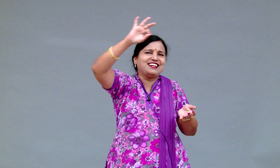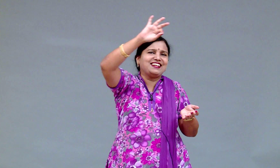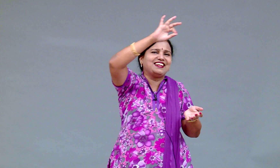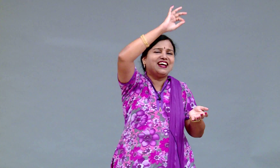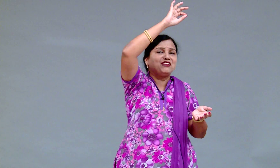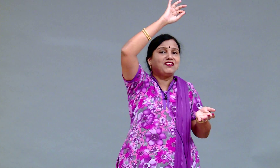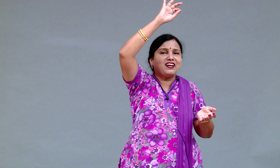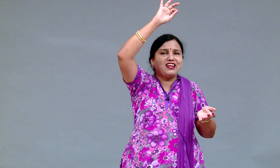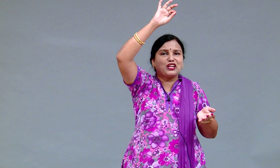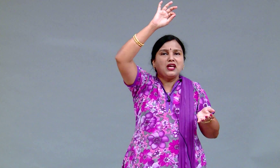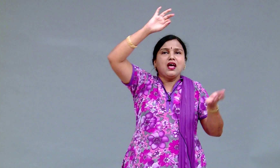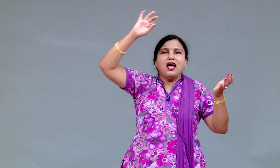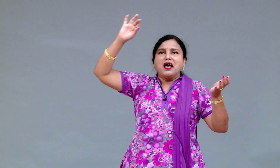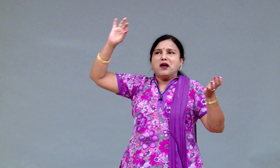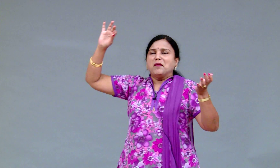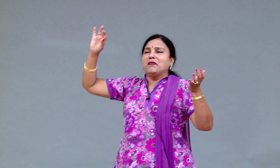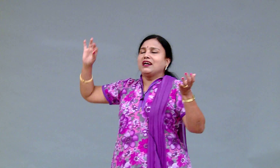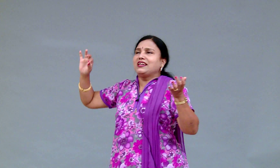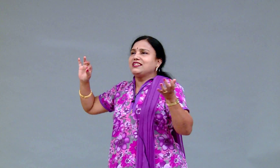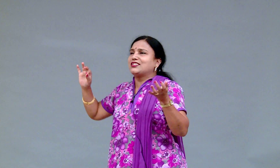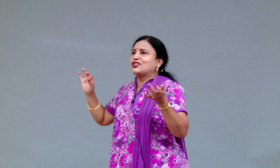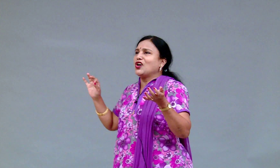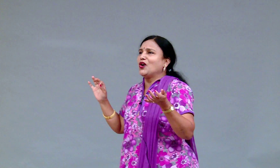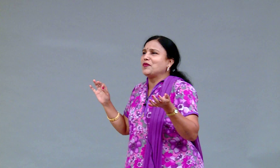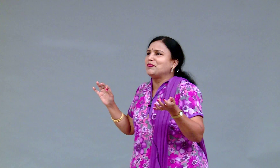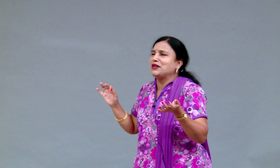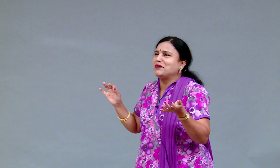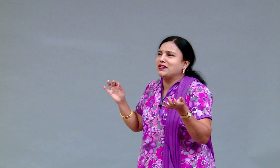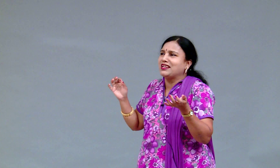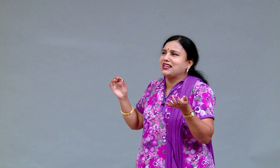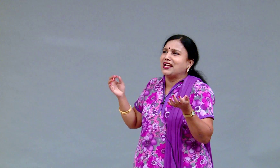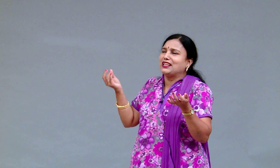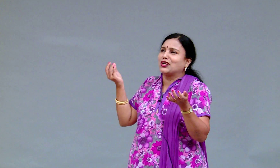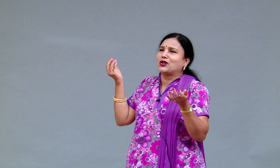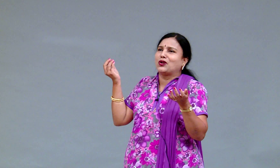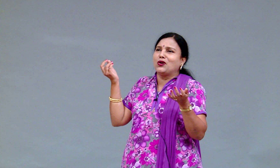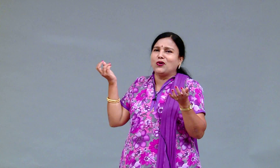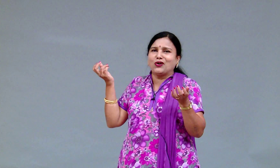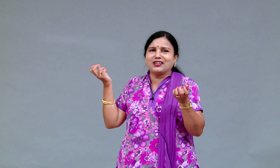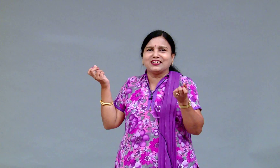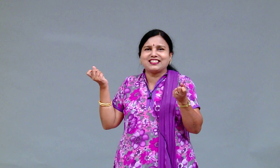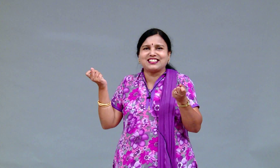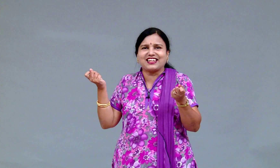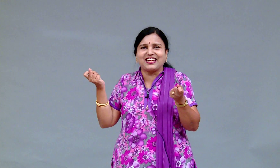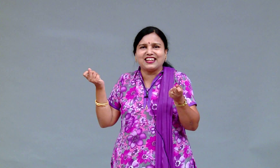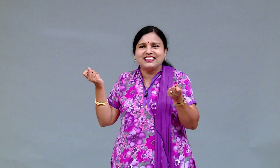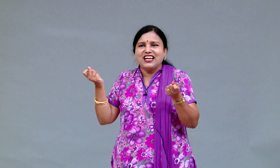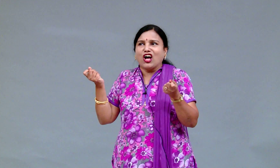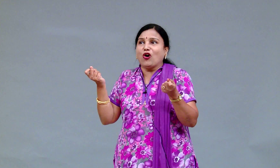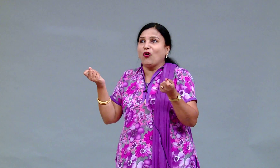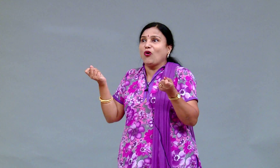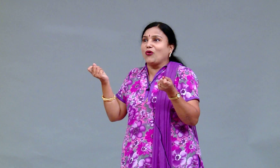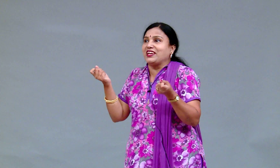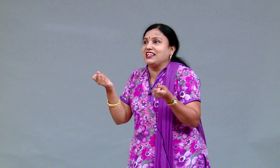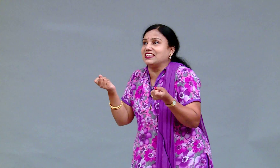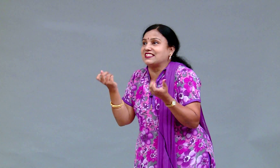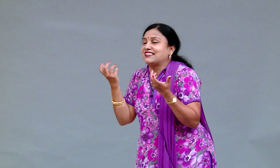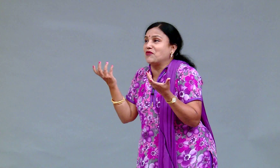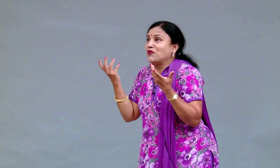la la, flying. Monkey saw Min Mini and the glow on her tail. Oh, here's someone